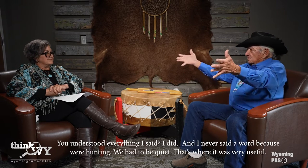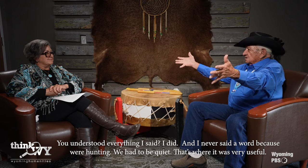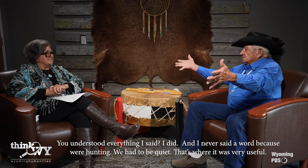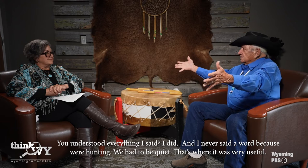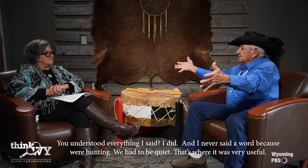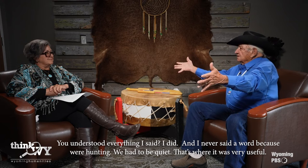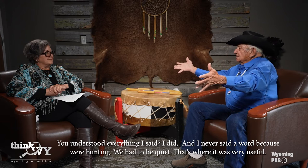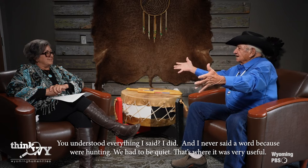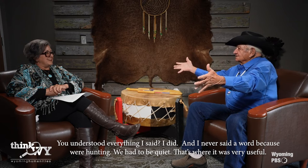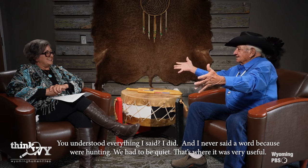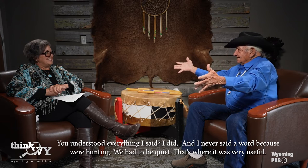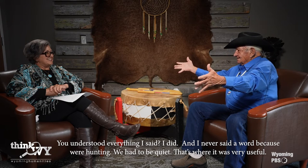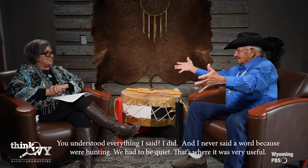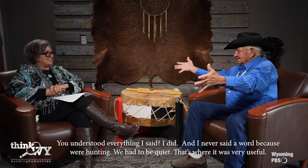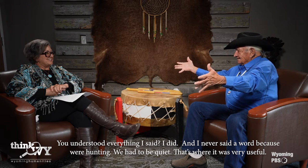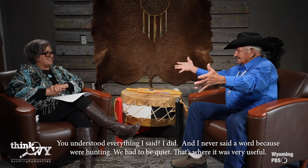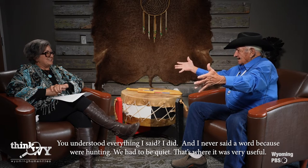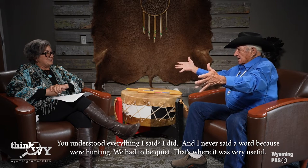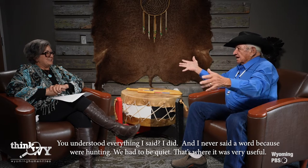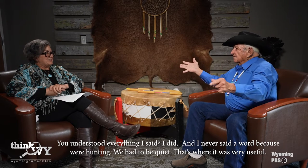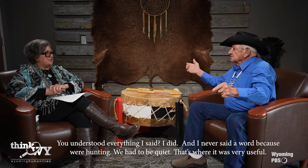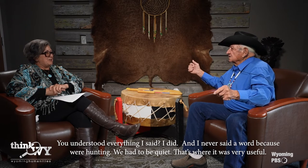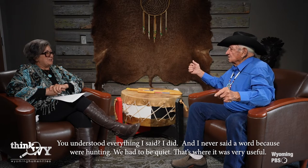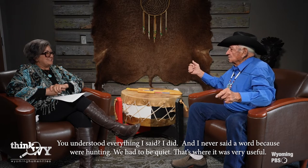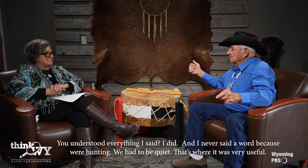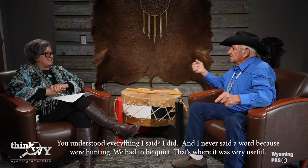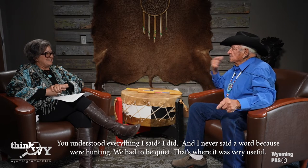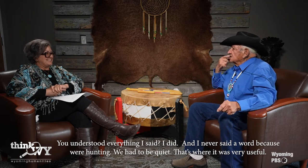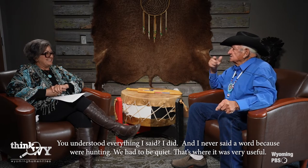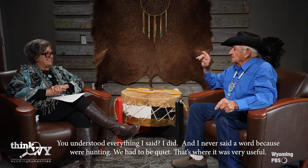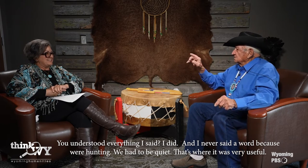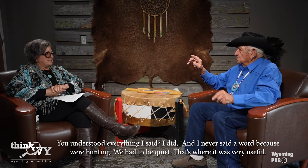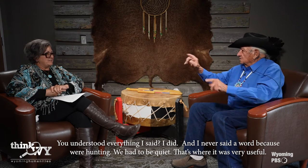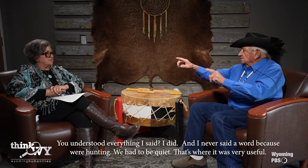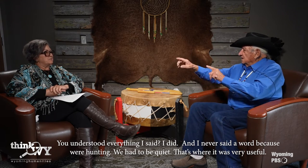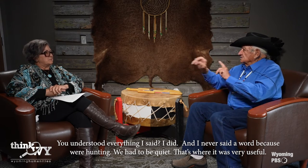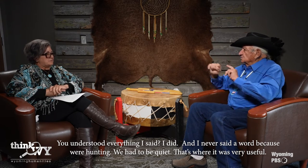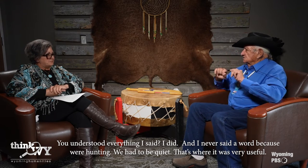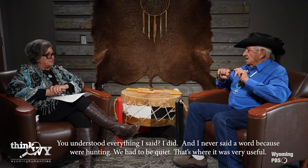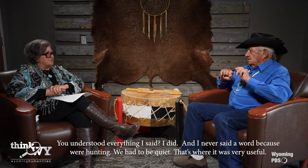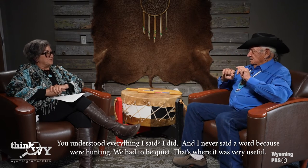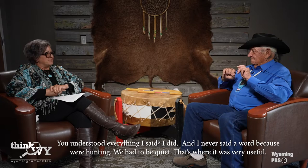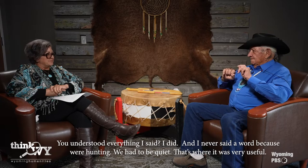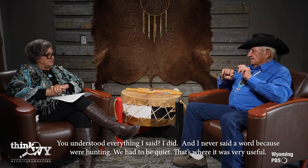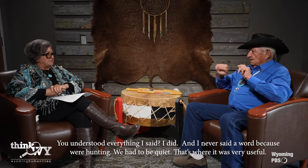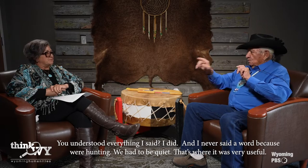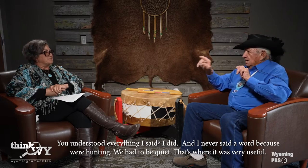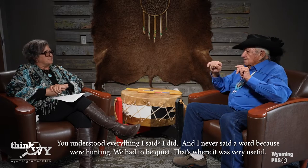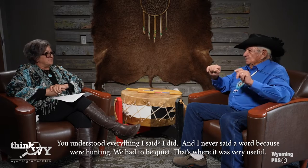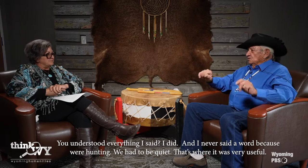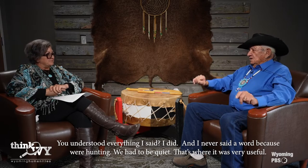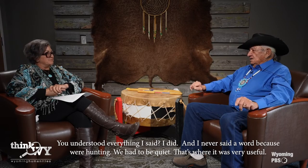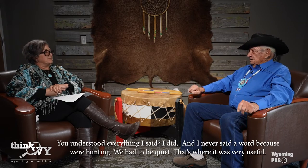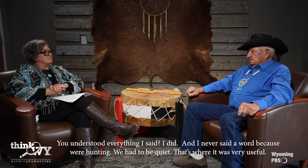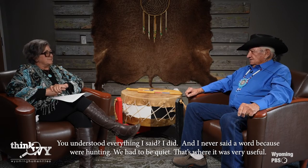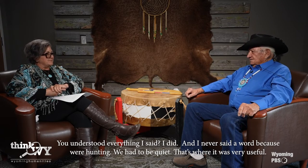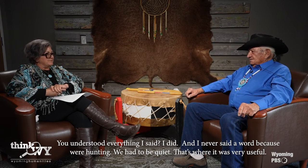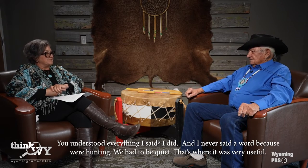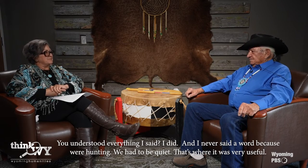You understood everything I said. I did. And I never said a word because we was hunting. We had to be quiet. And